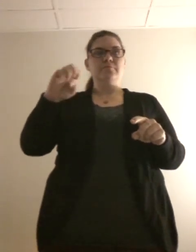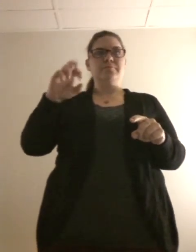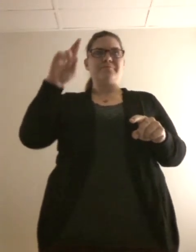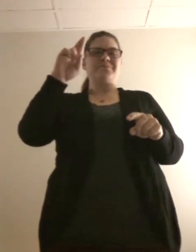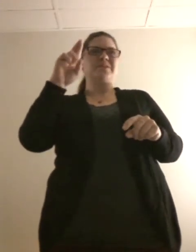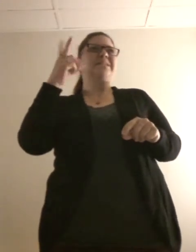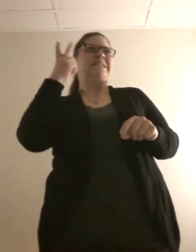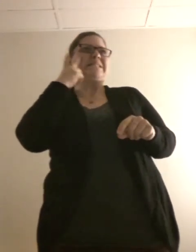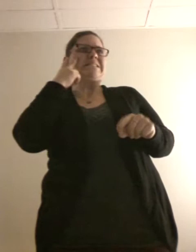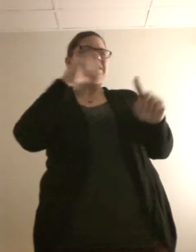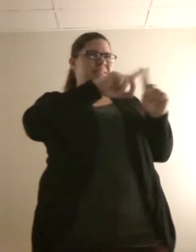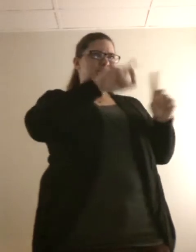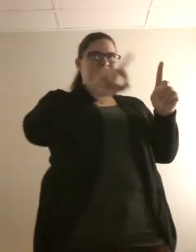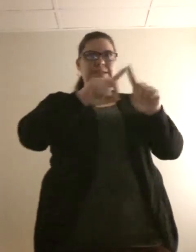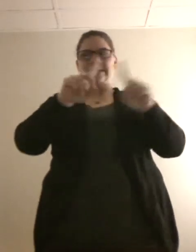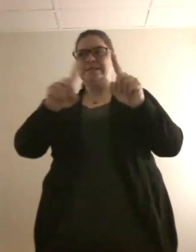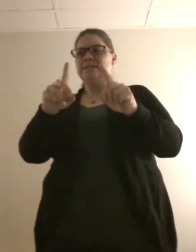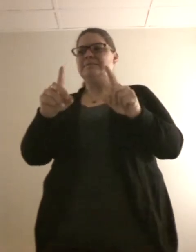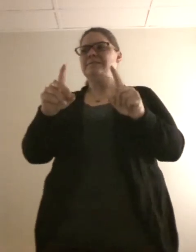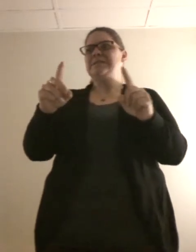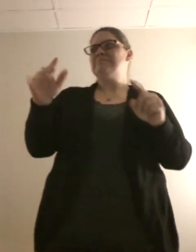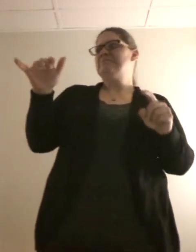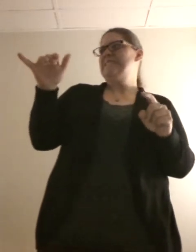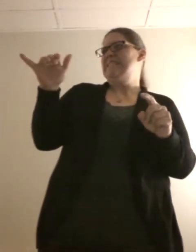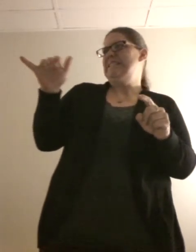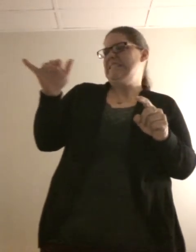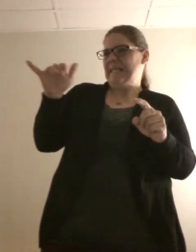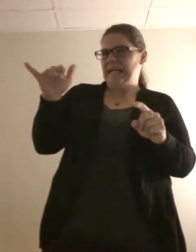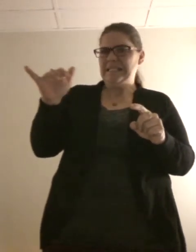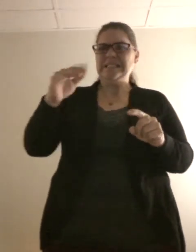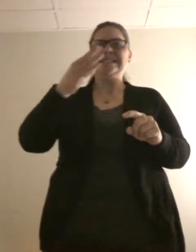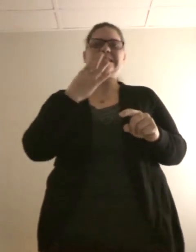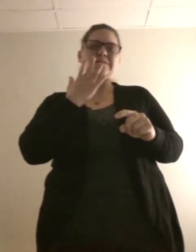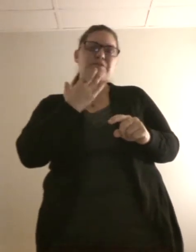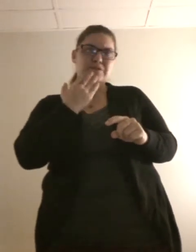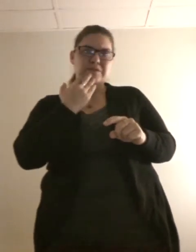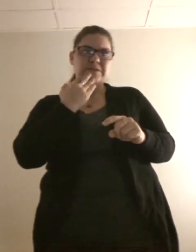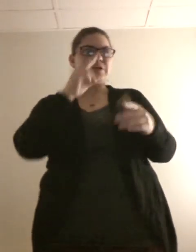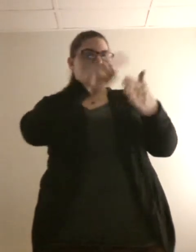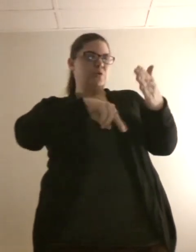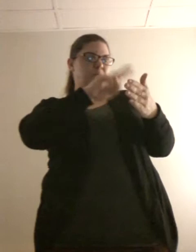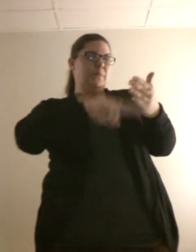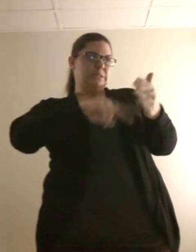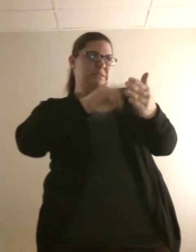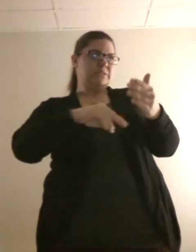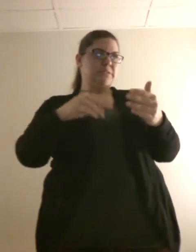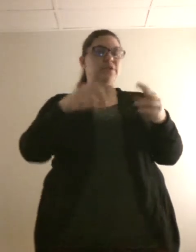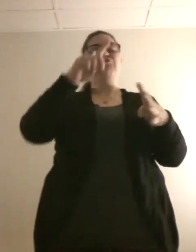Sort of the same colors, though. So she was painting what was around her. This is a famous one. This